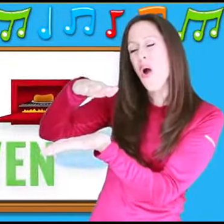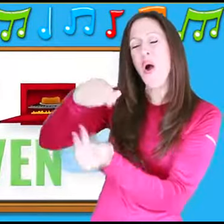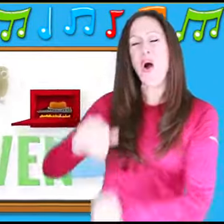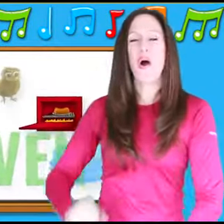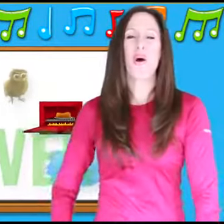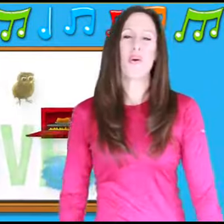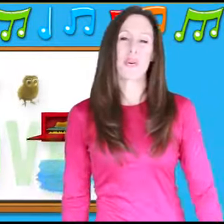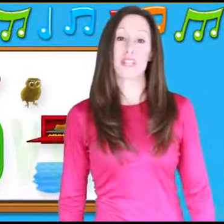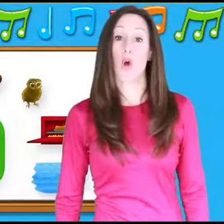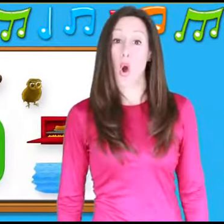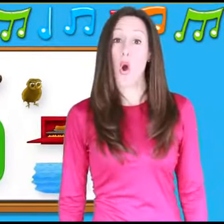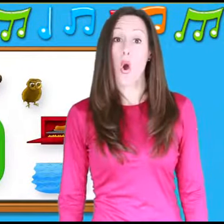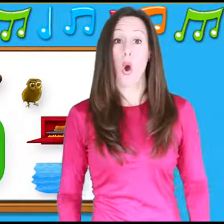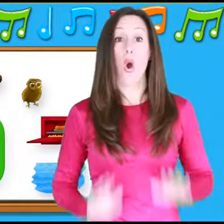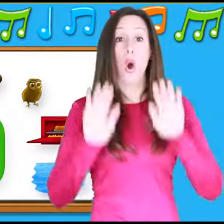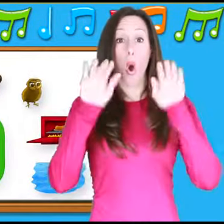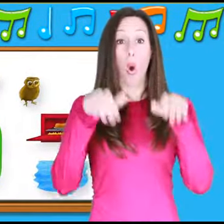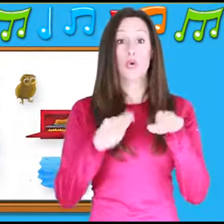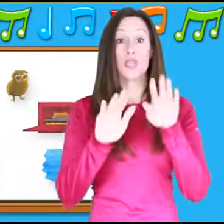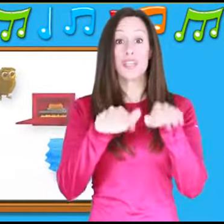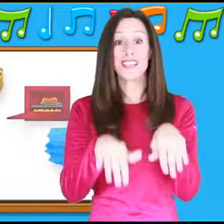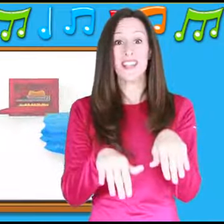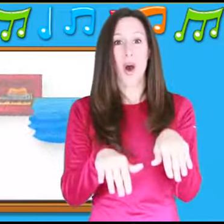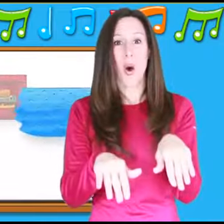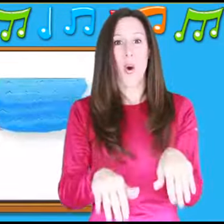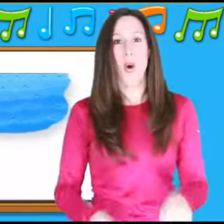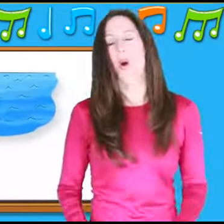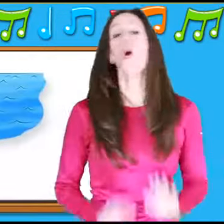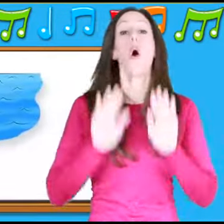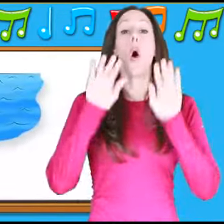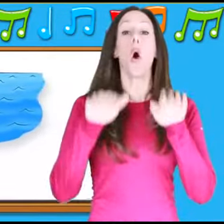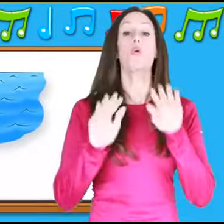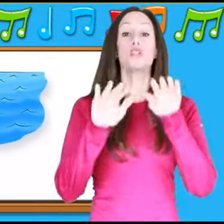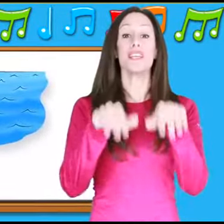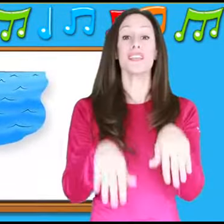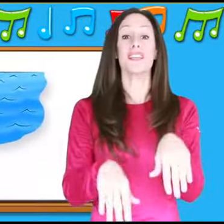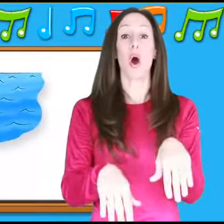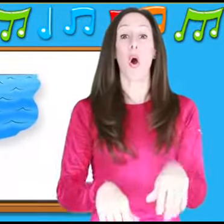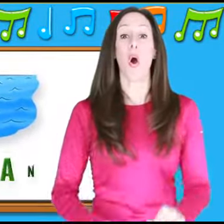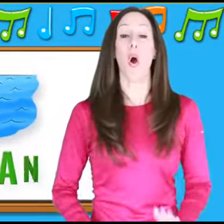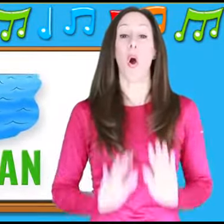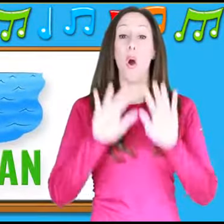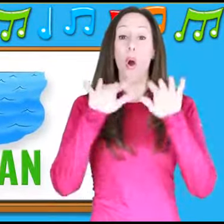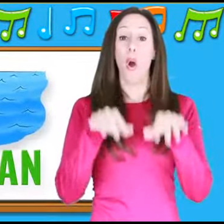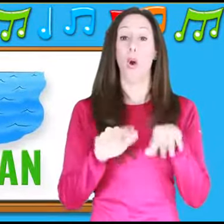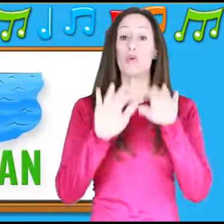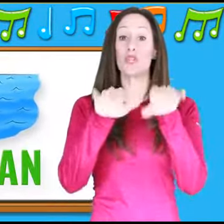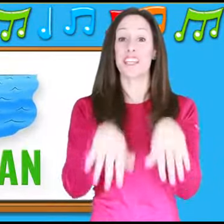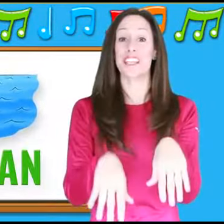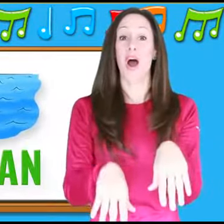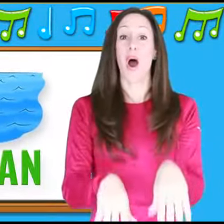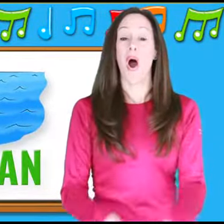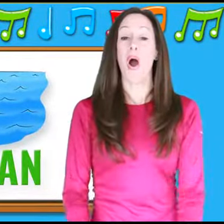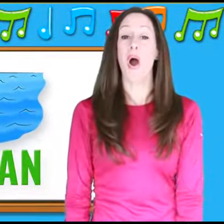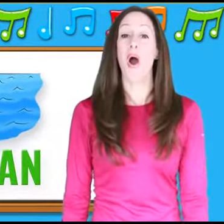O is for O, O, Ocean, O, O, Ocean O